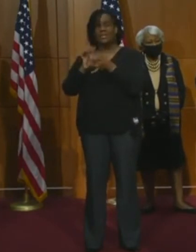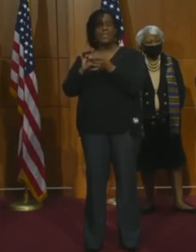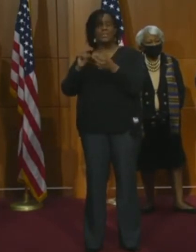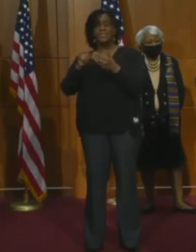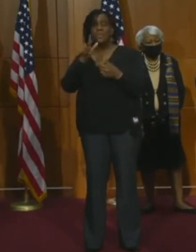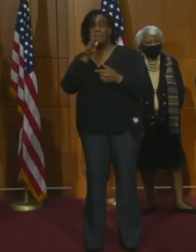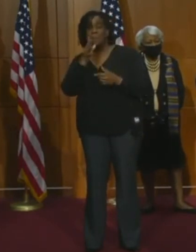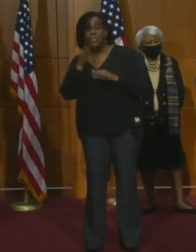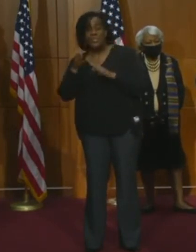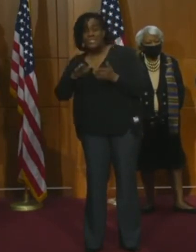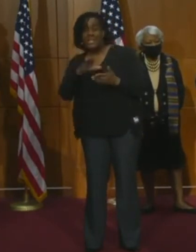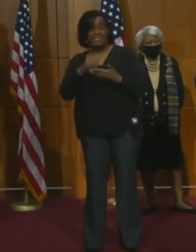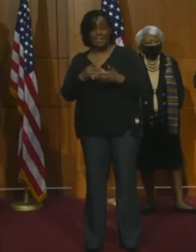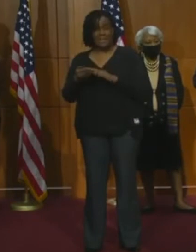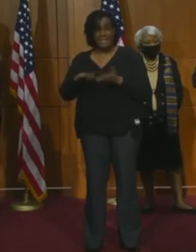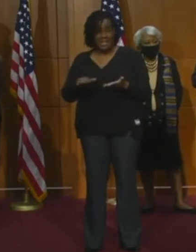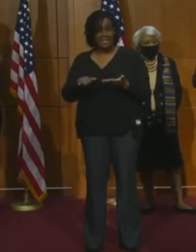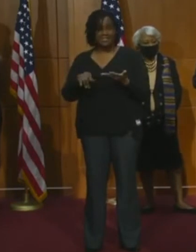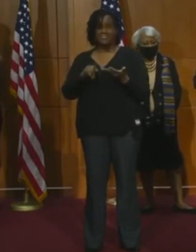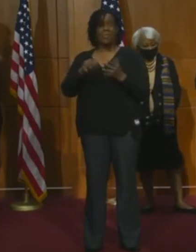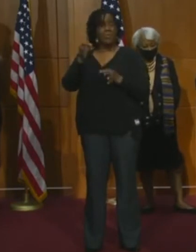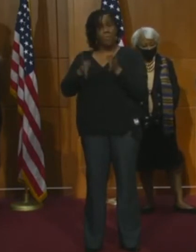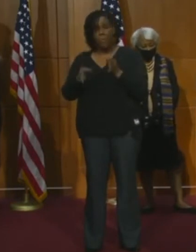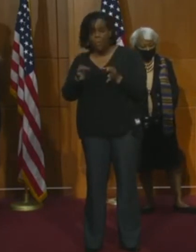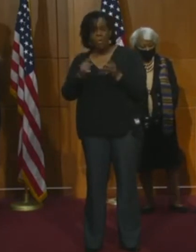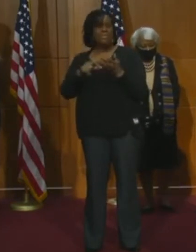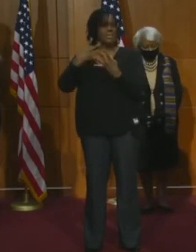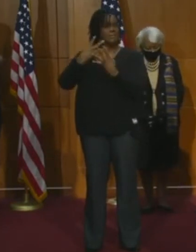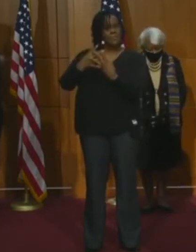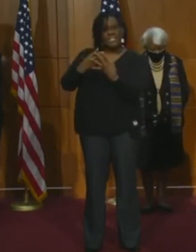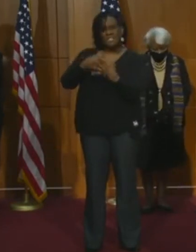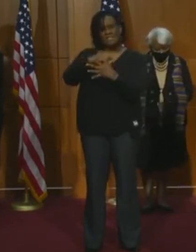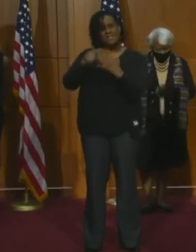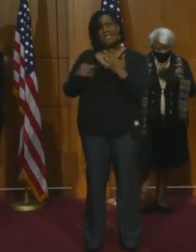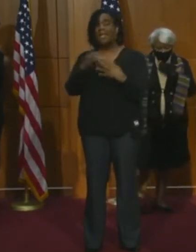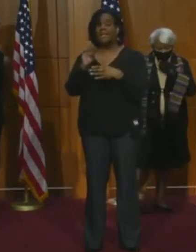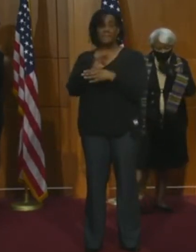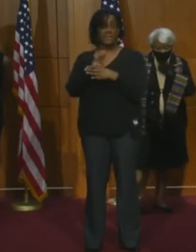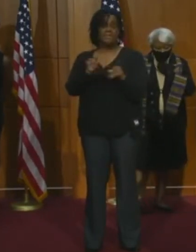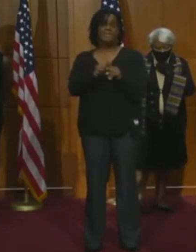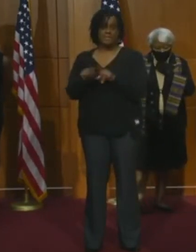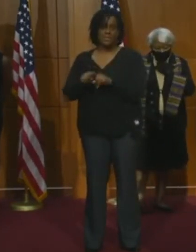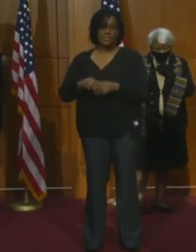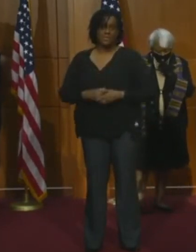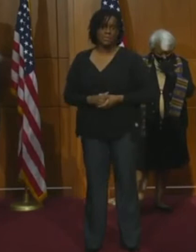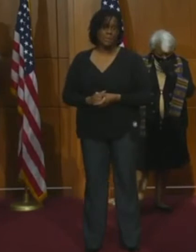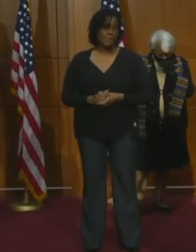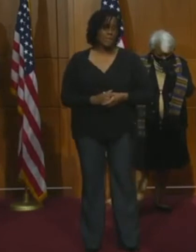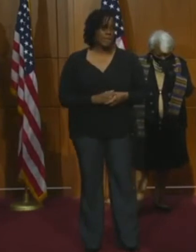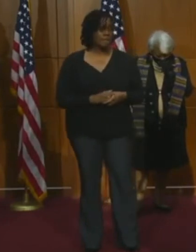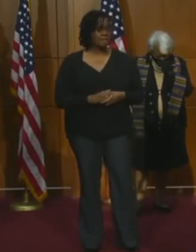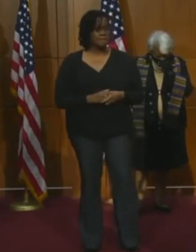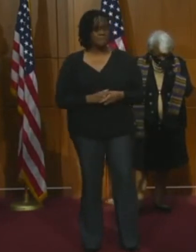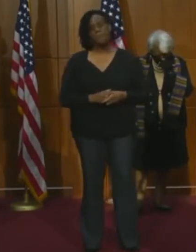neonatal mortality rates, in our courts and prisons, and in our business practices. We